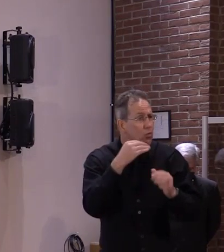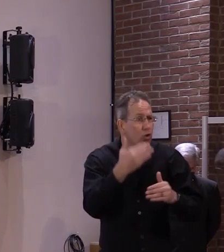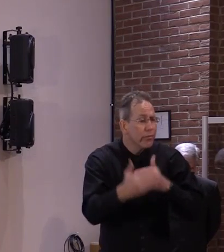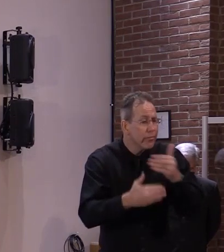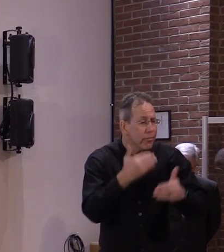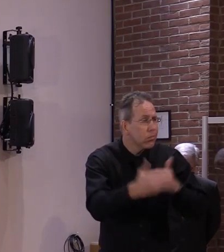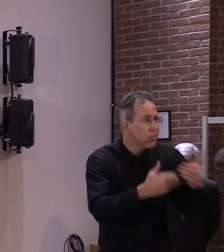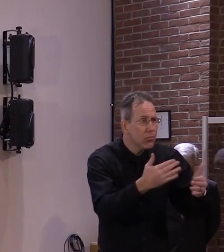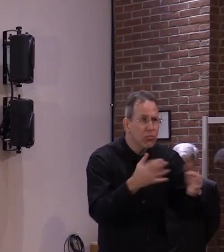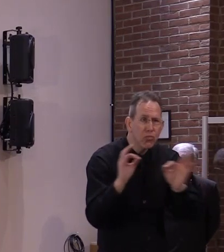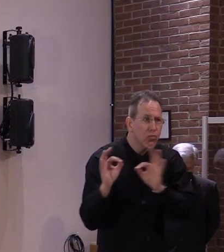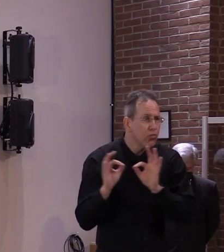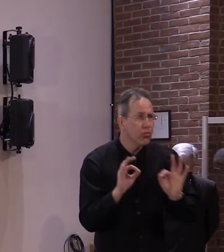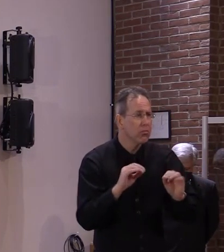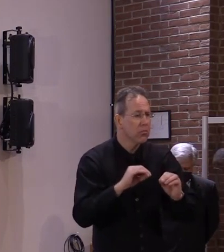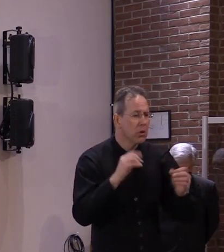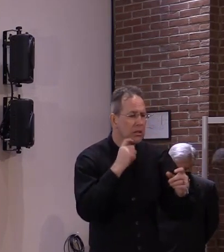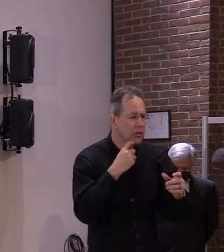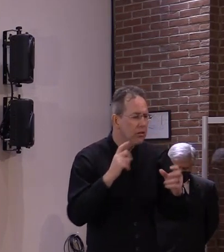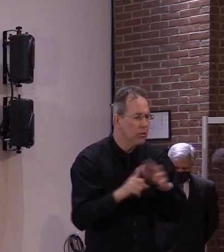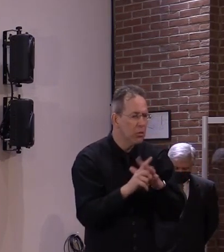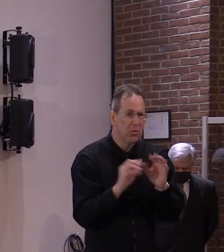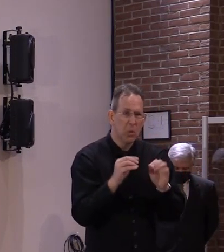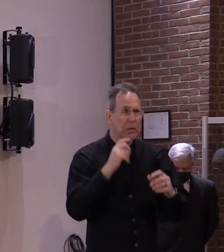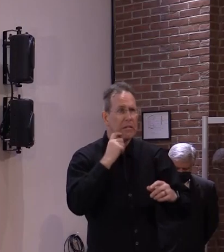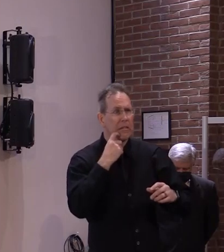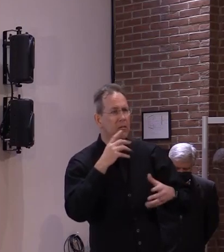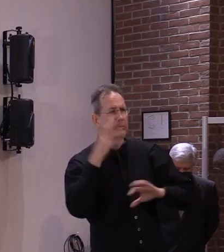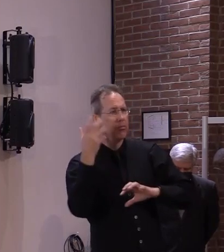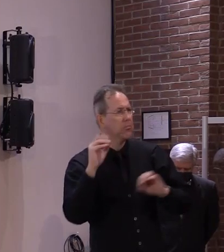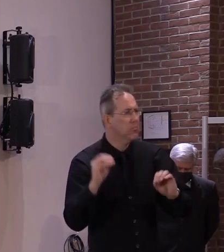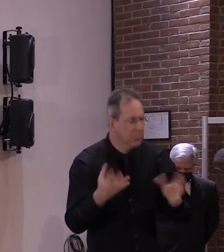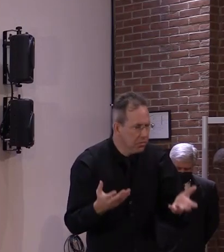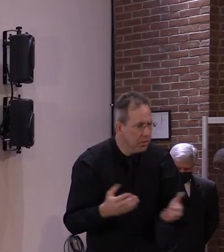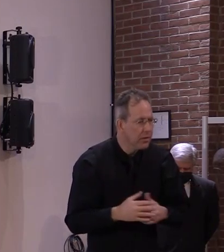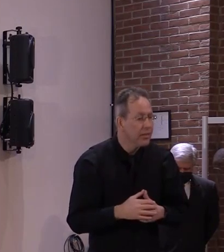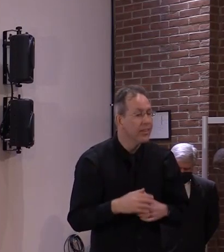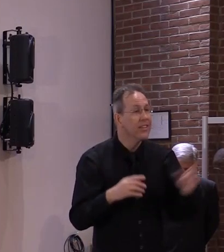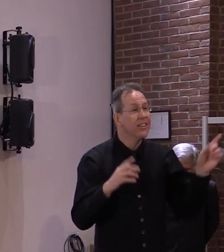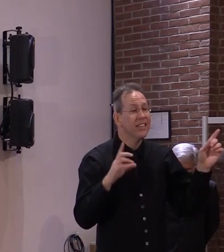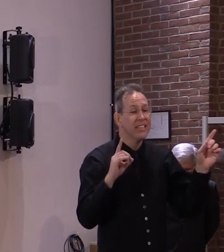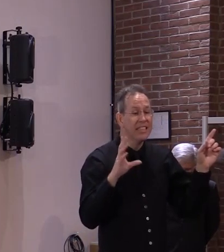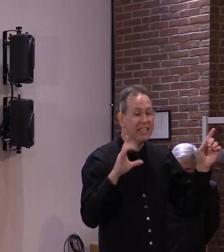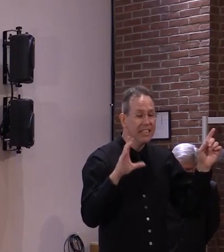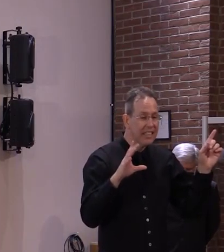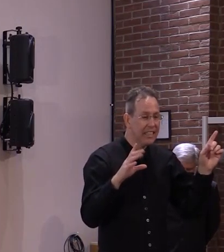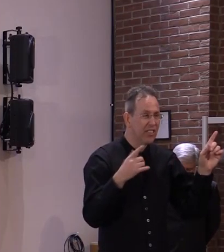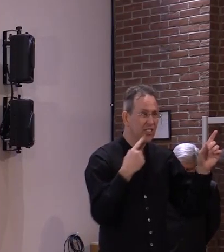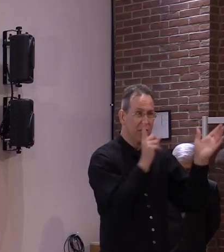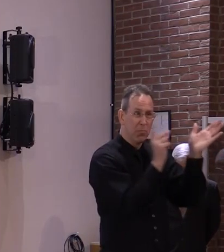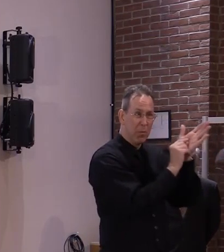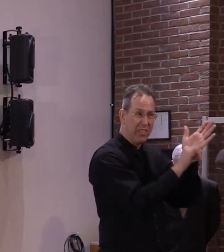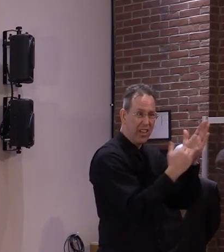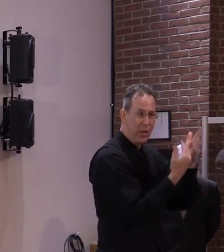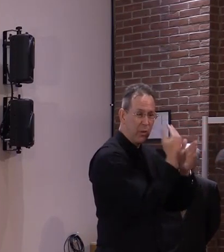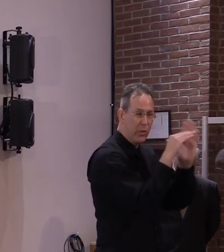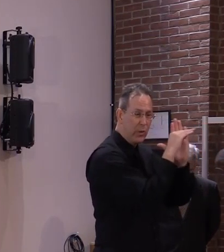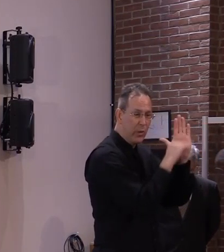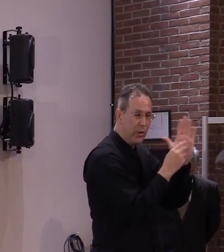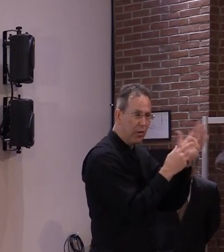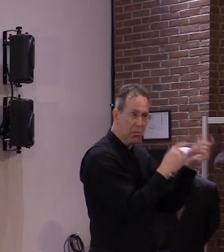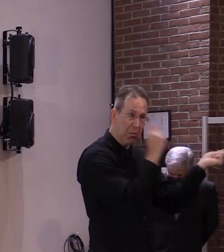so. So I don't think the guidance will have an immediate impact on our guidance per se. I think we're going to stay